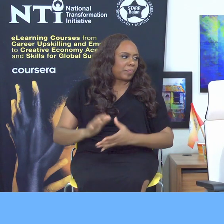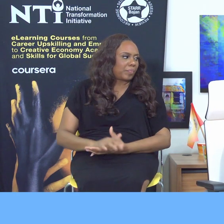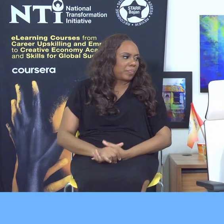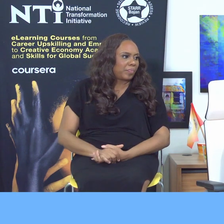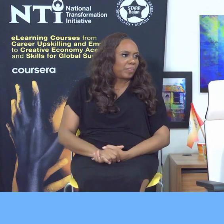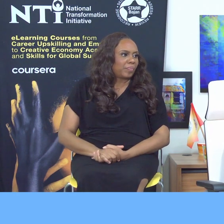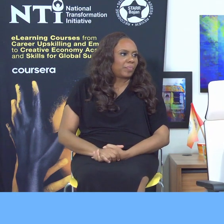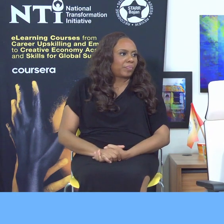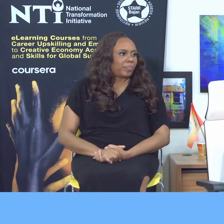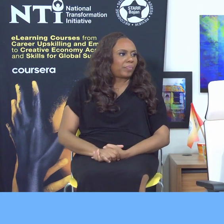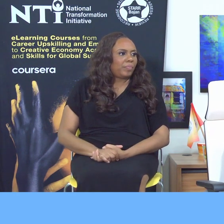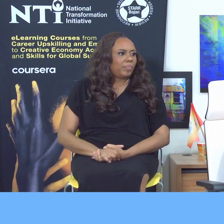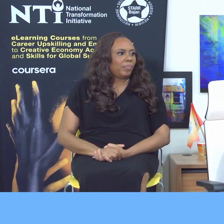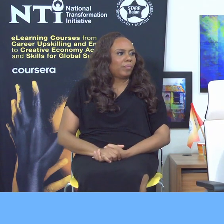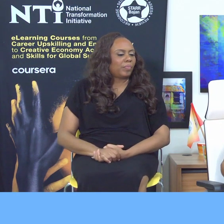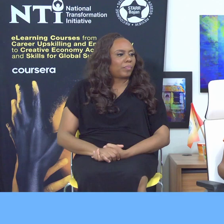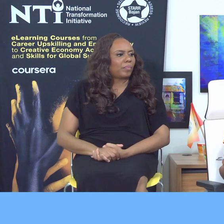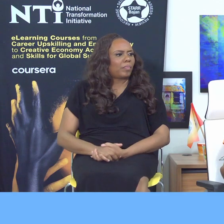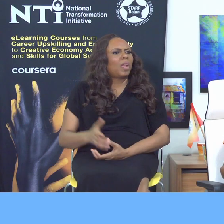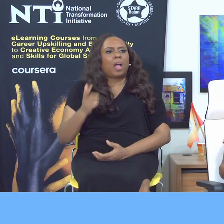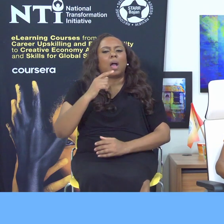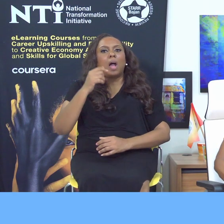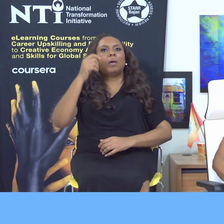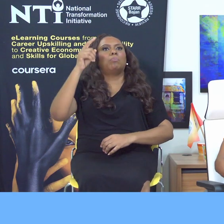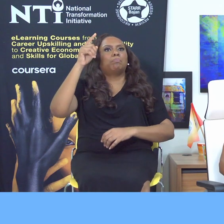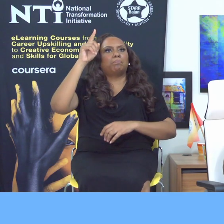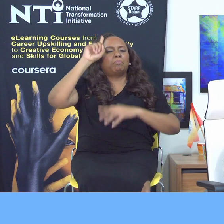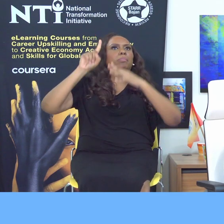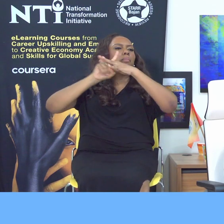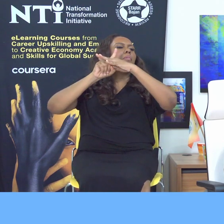No, I forgot to mention about